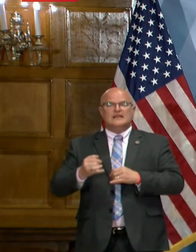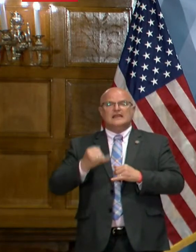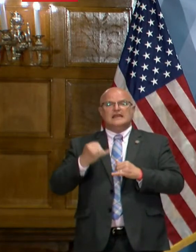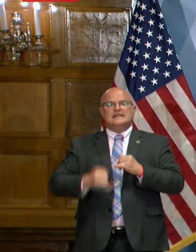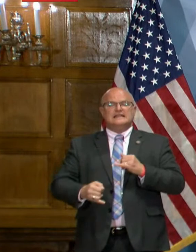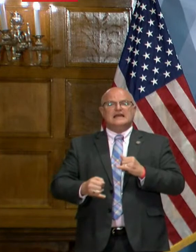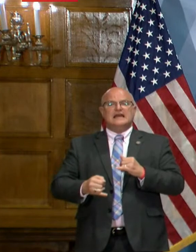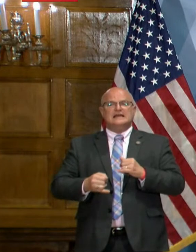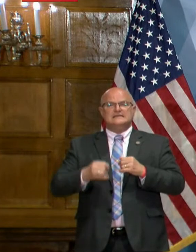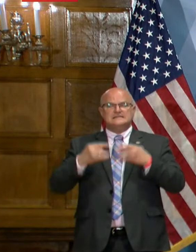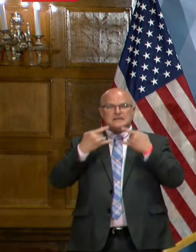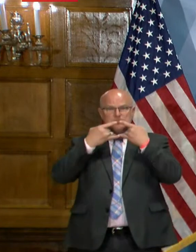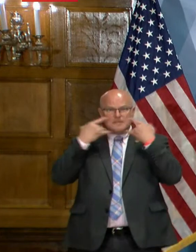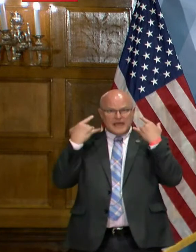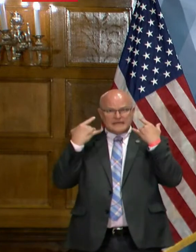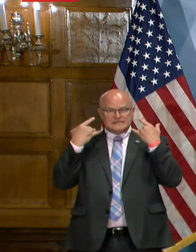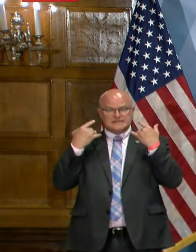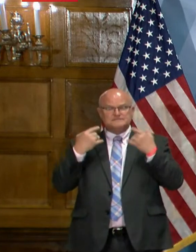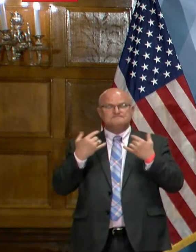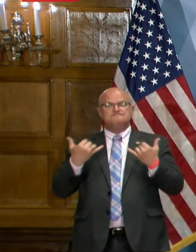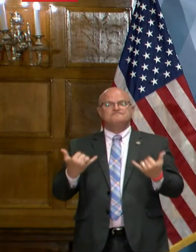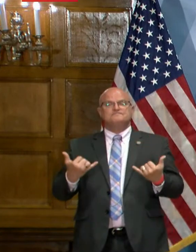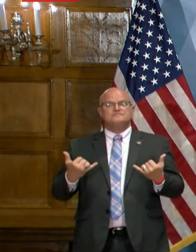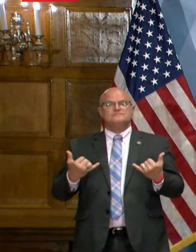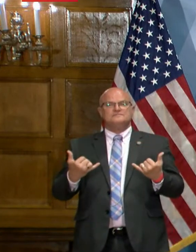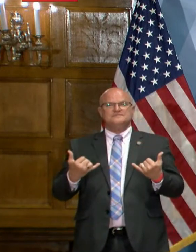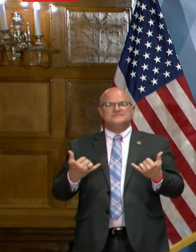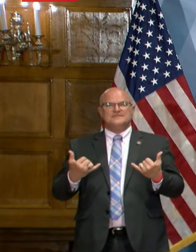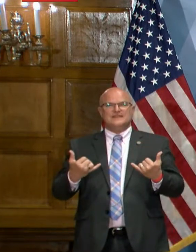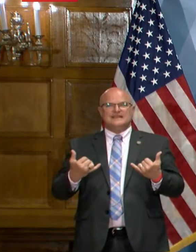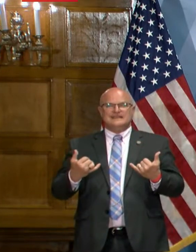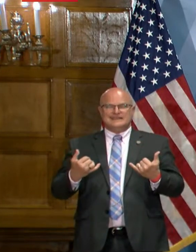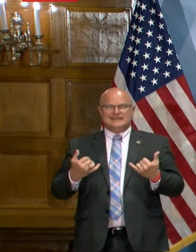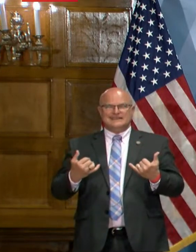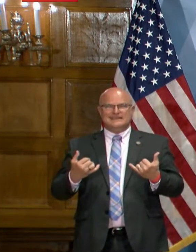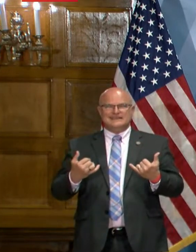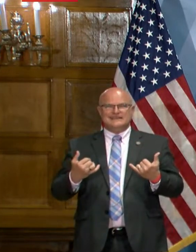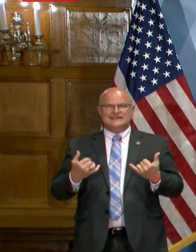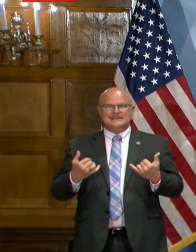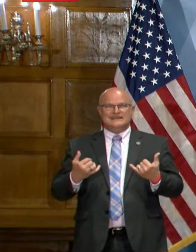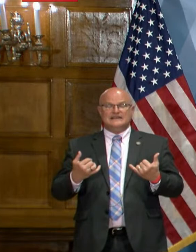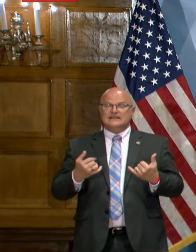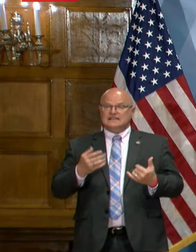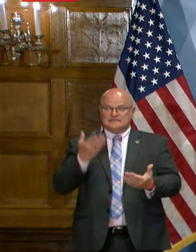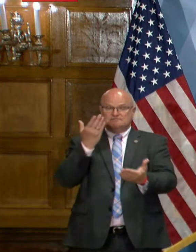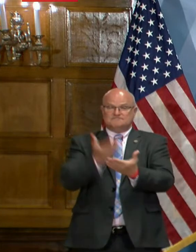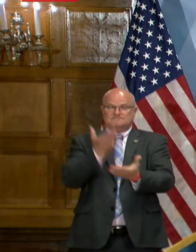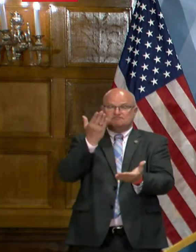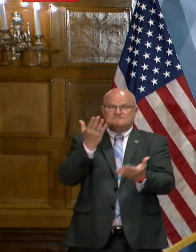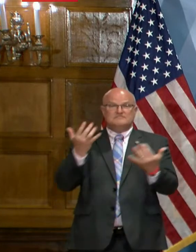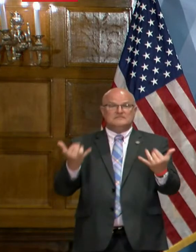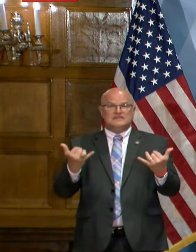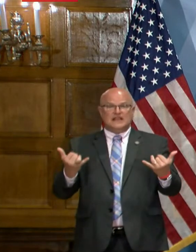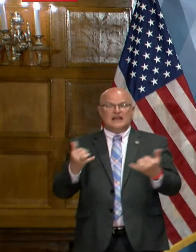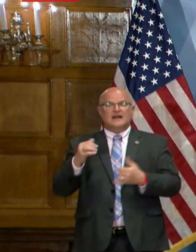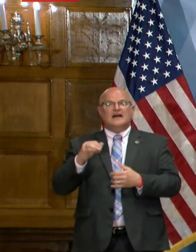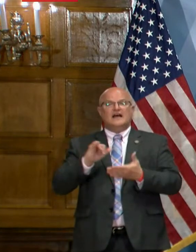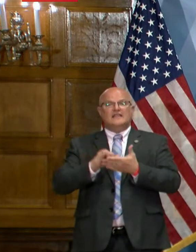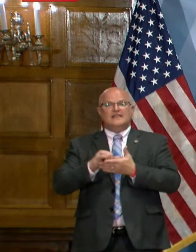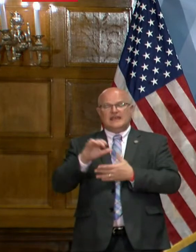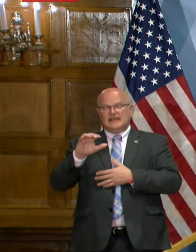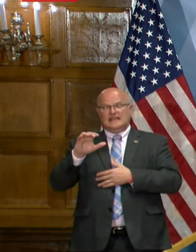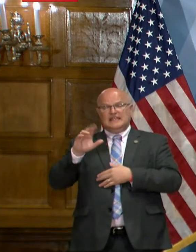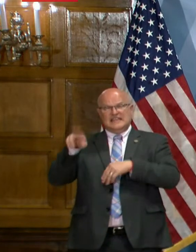the issue of masking. So it is a fact now that cases are